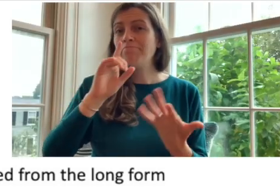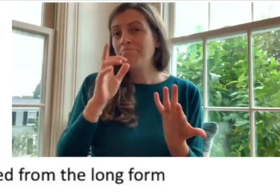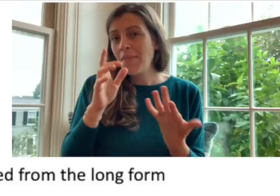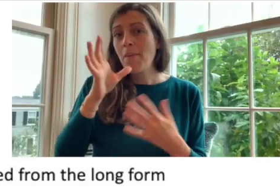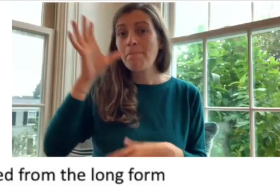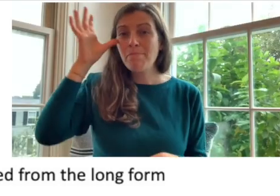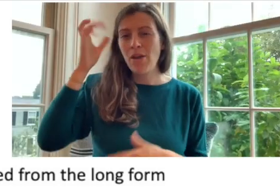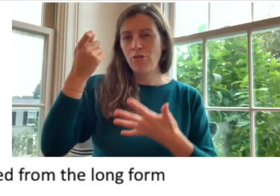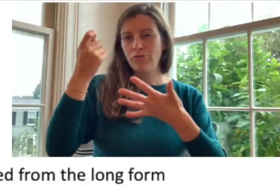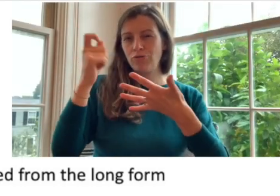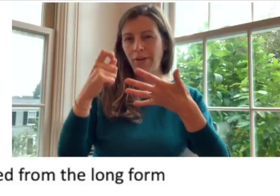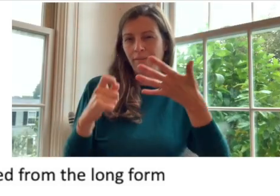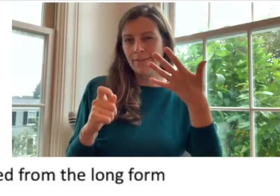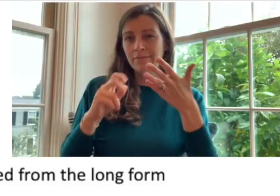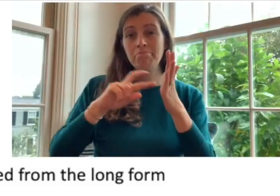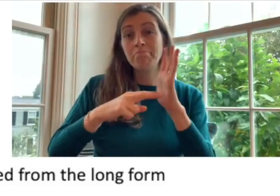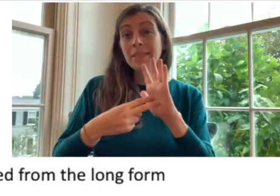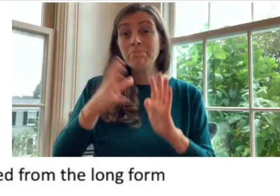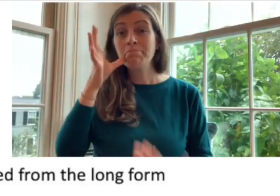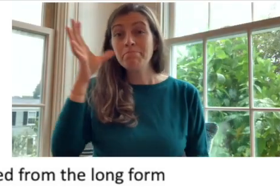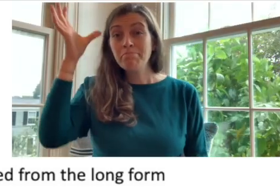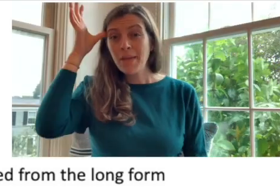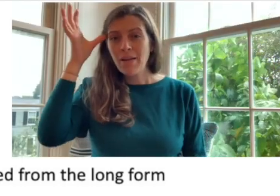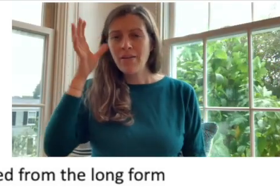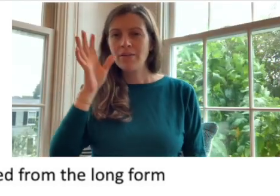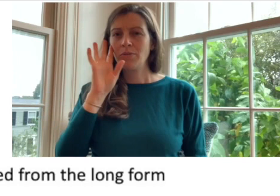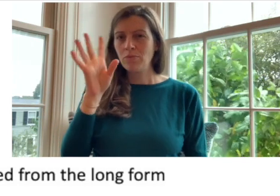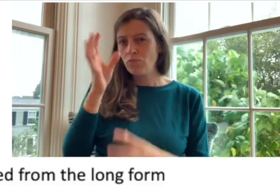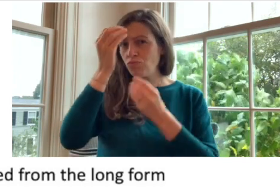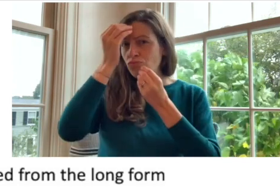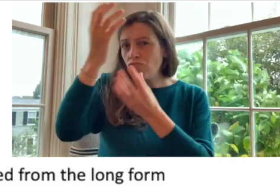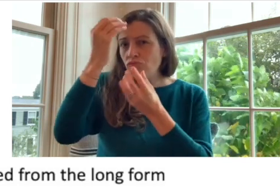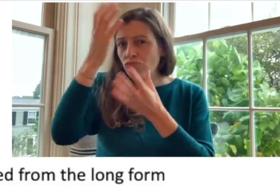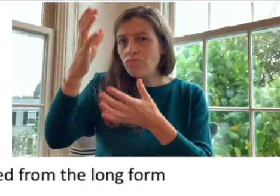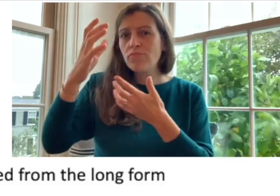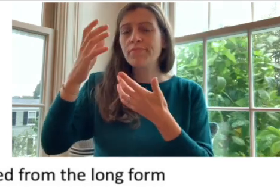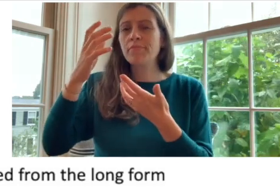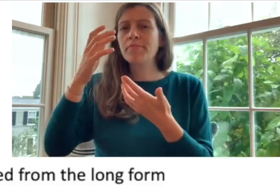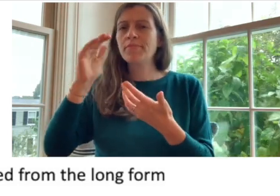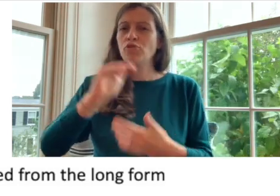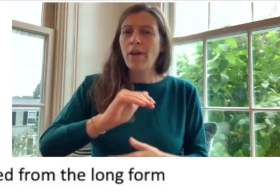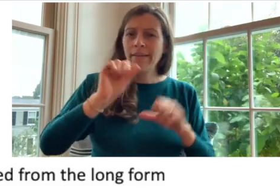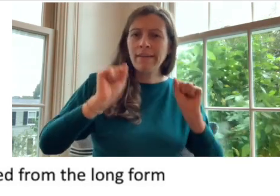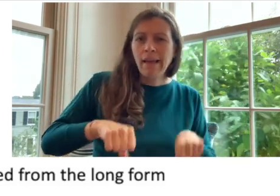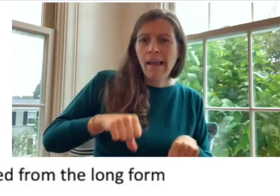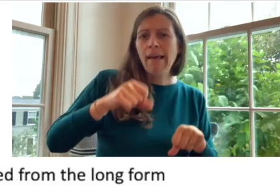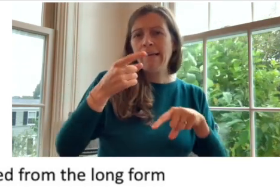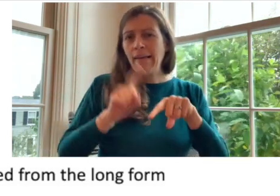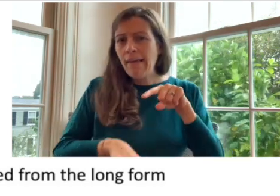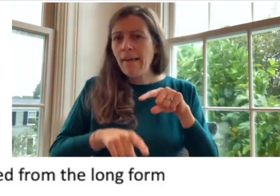The ASL-CDI is a parent checklist where parents report on their children's language abilities.